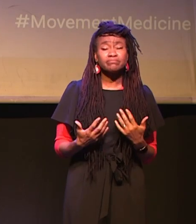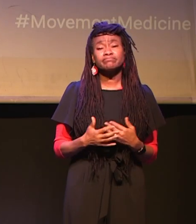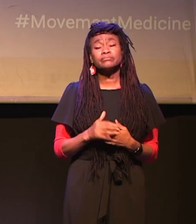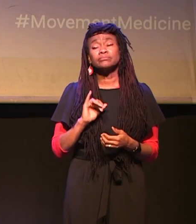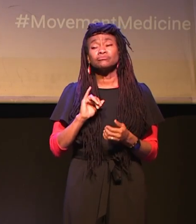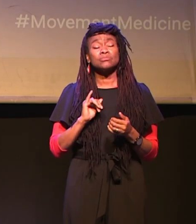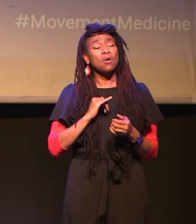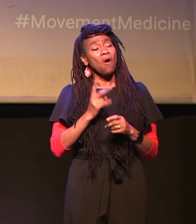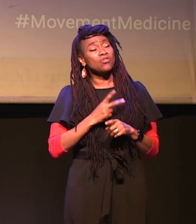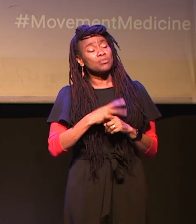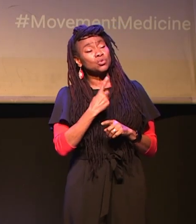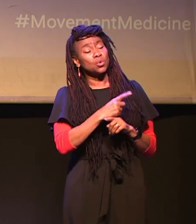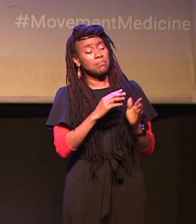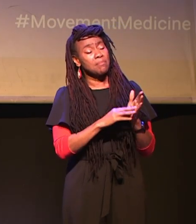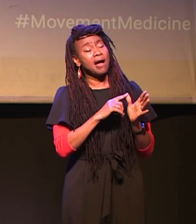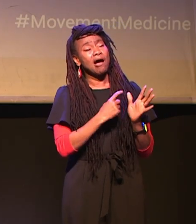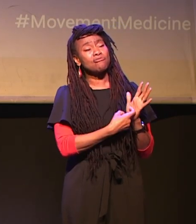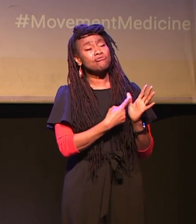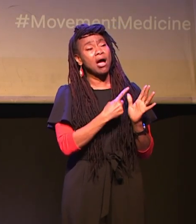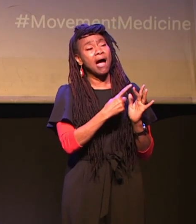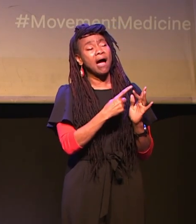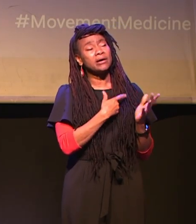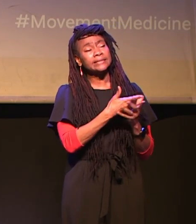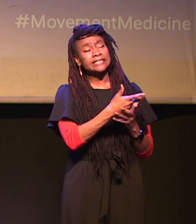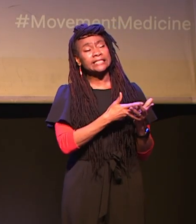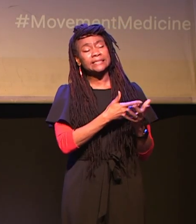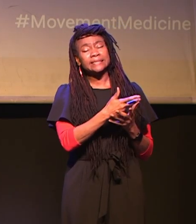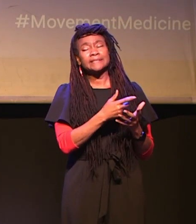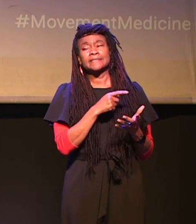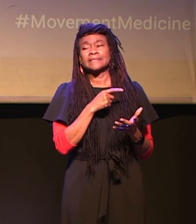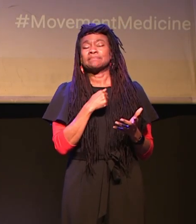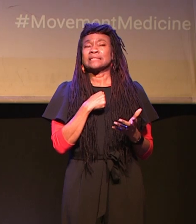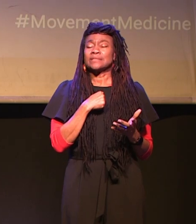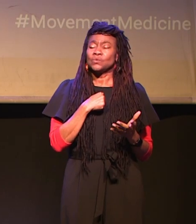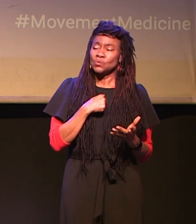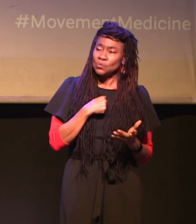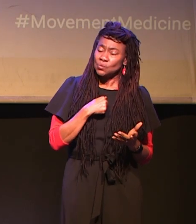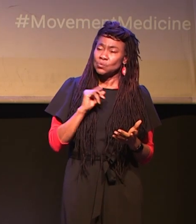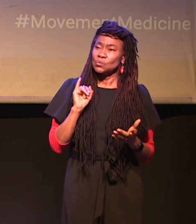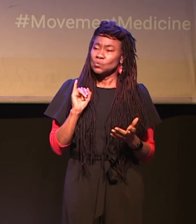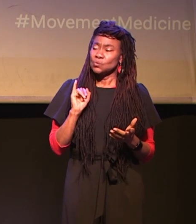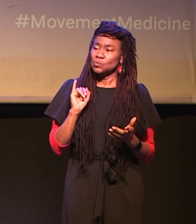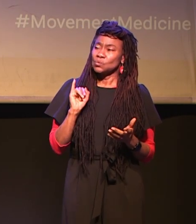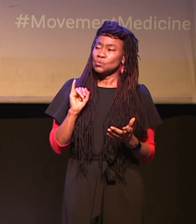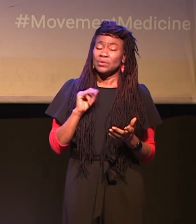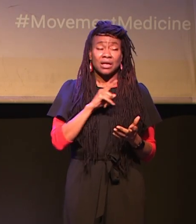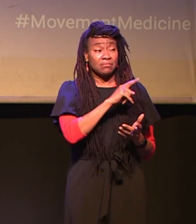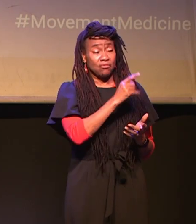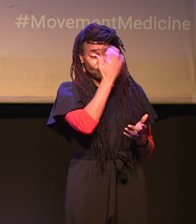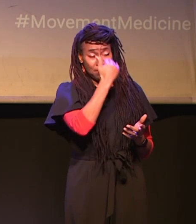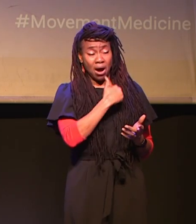speak to Marai, like sometimes I won't speak on something and I can feel that's the poison that's like I'm swallowing. But when Marai will remind me, this is